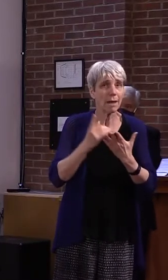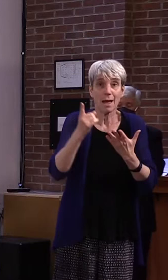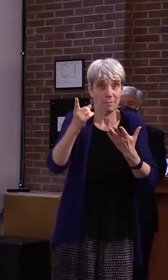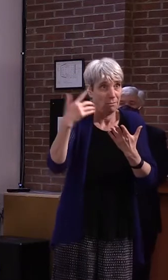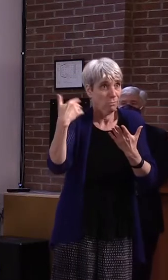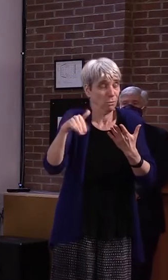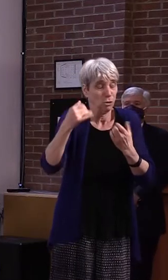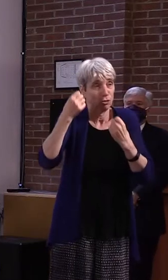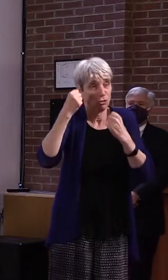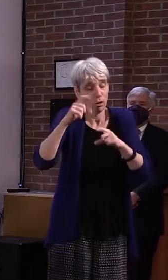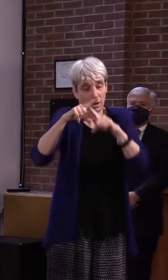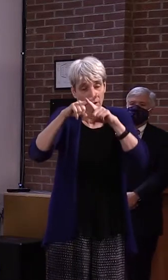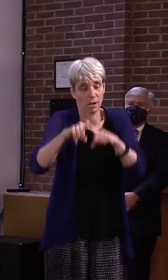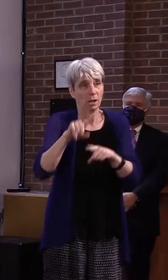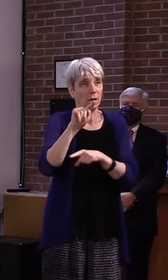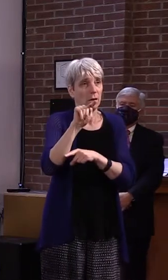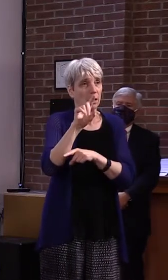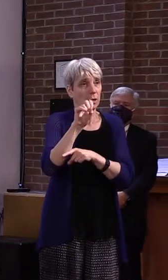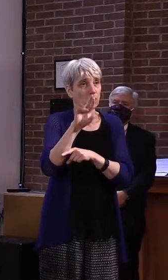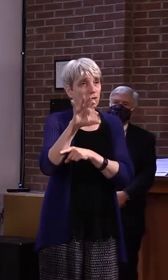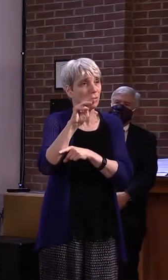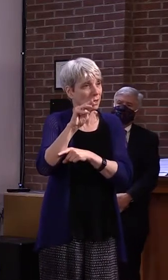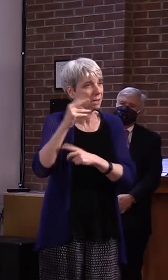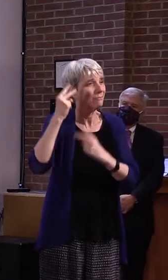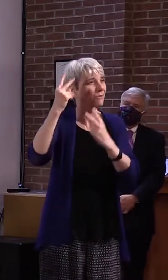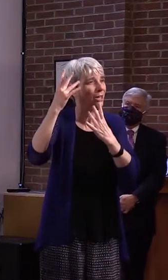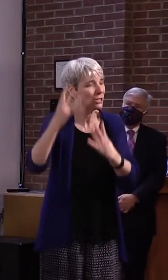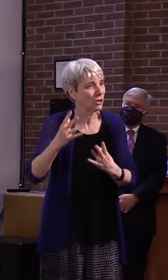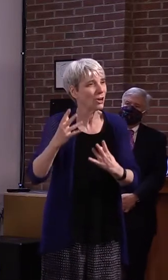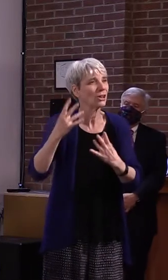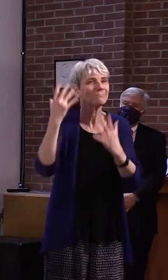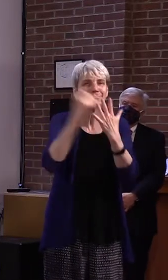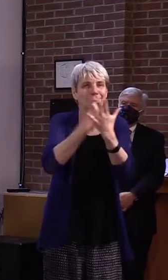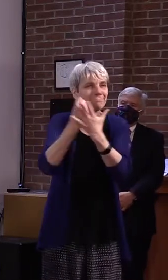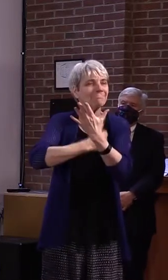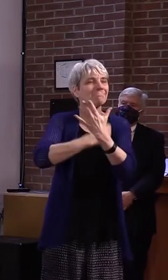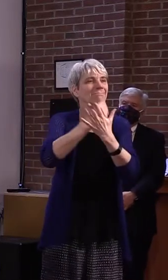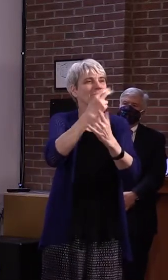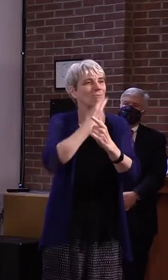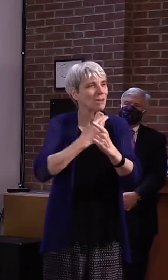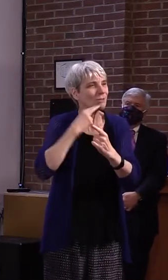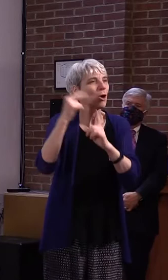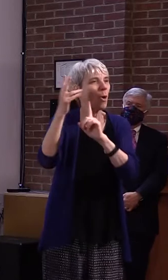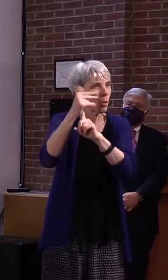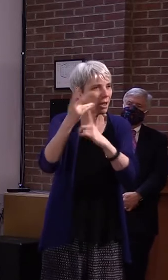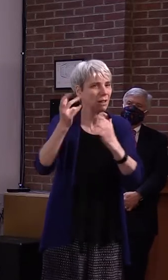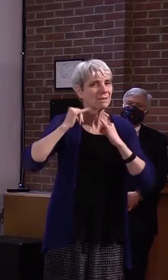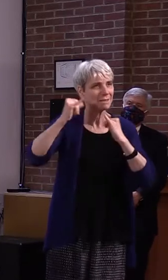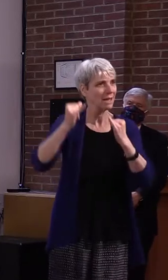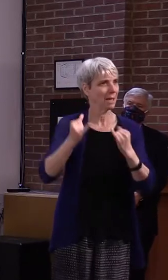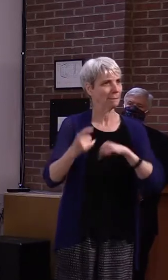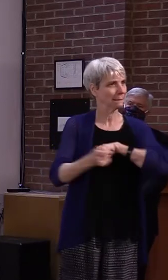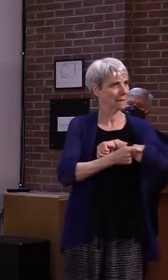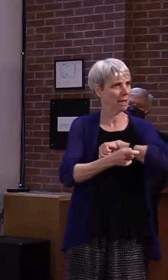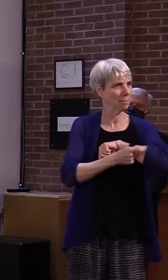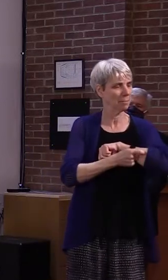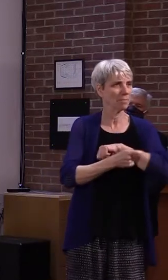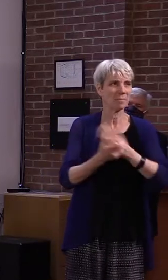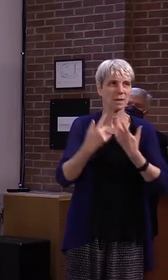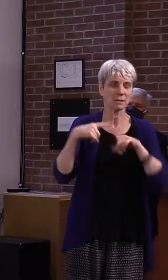on hospitality and lodging, restaurants, and so forth. I believe they opened up some of those